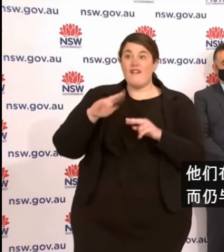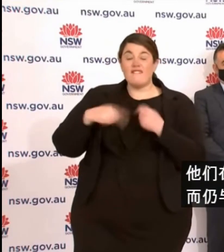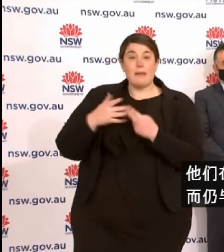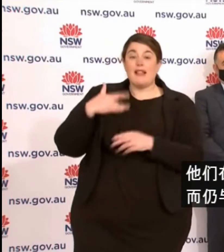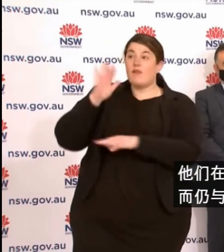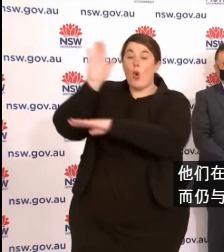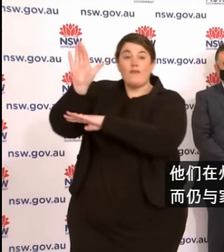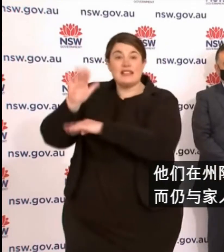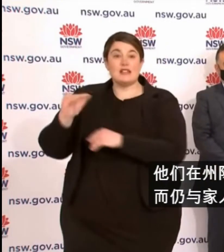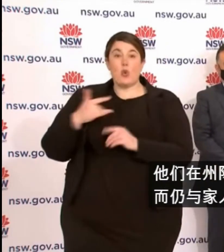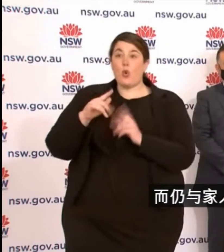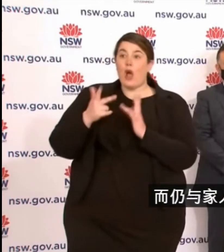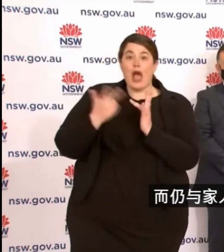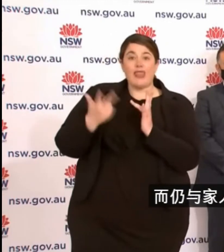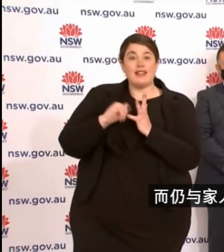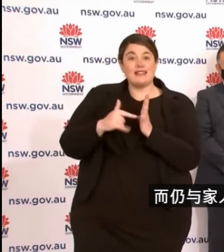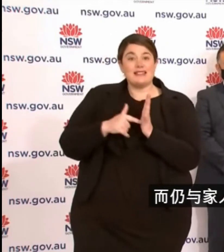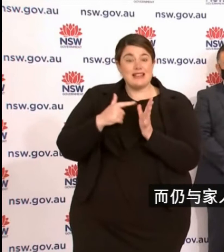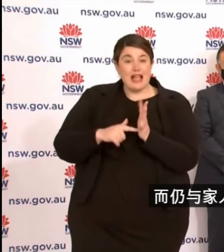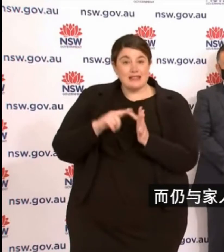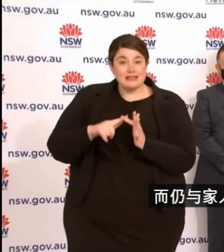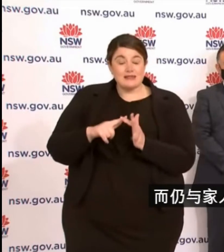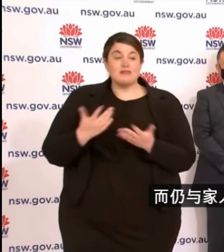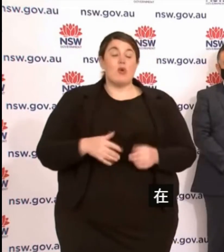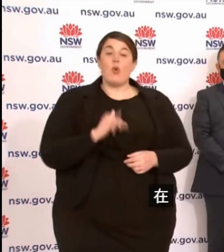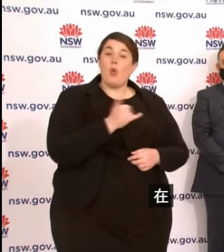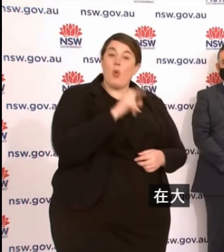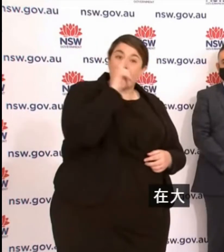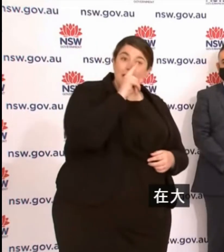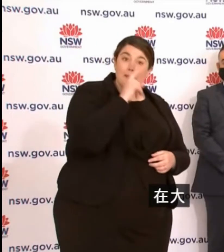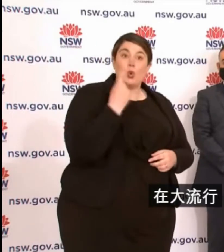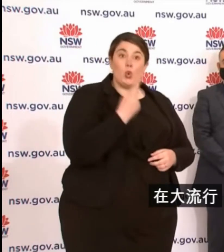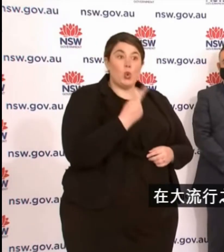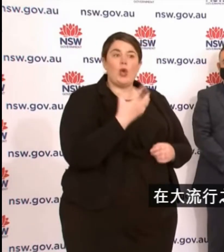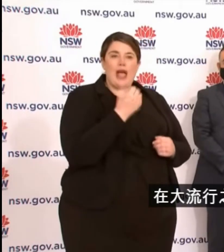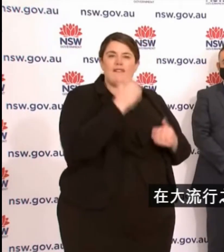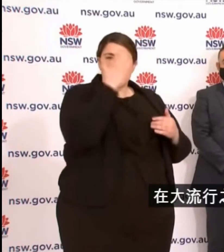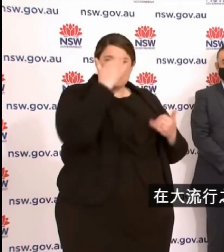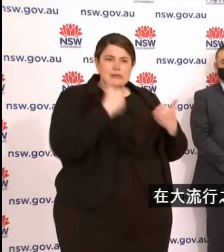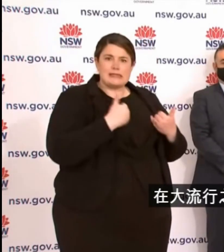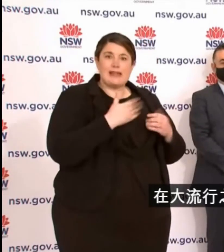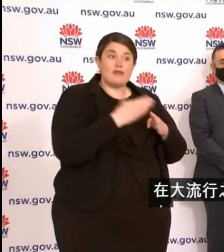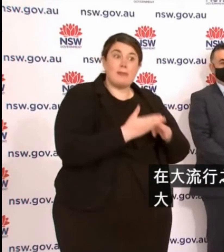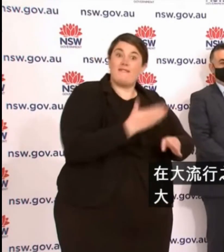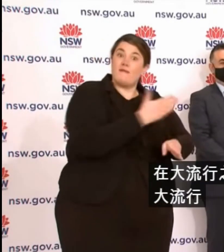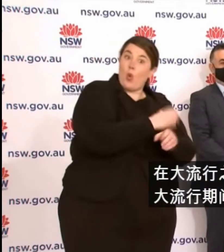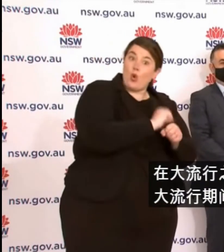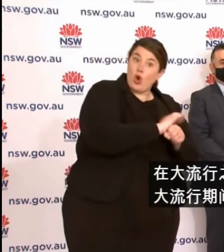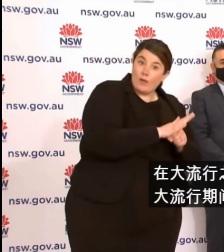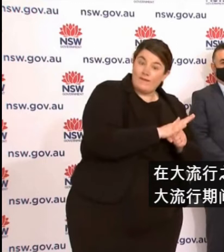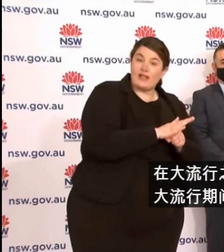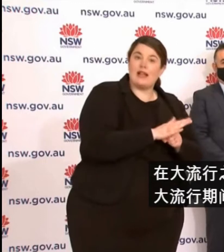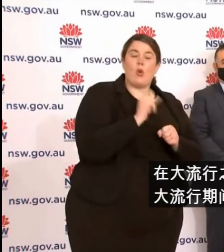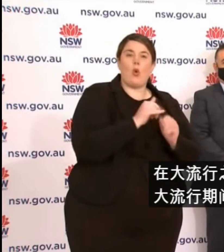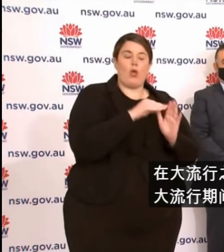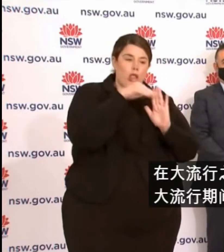also people who have been dealing with mental health issues, either pre-existing the pandemic or as a result of their experiences during